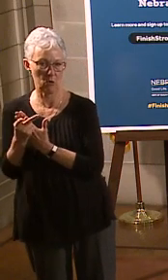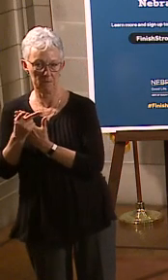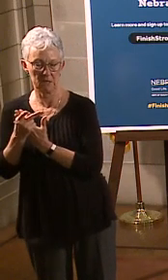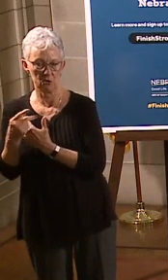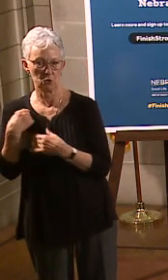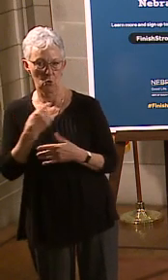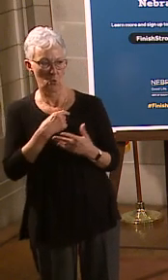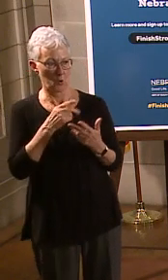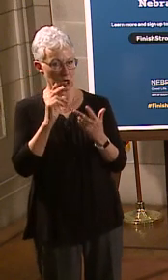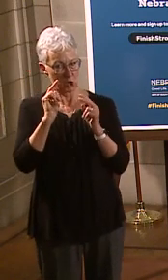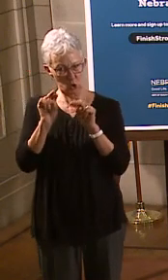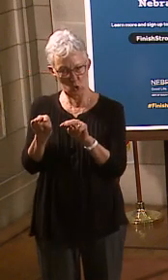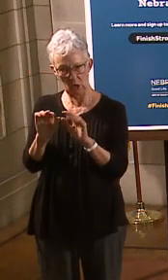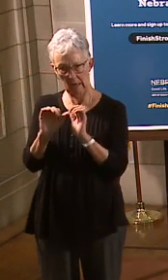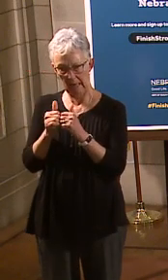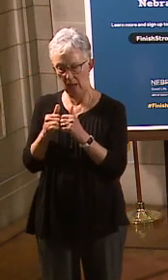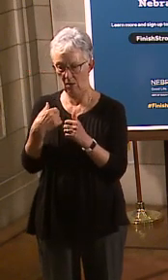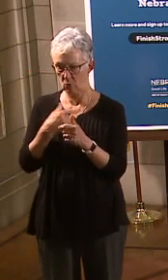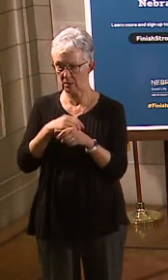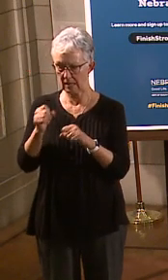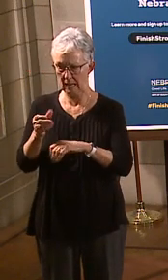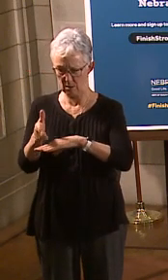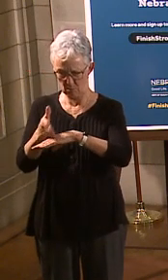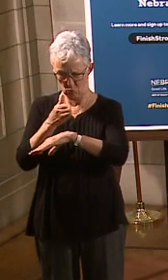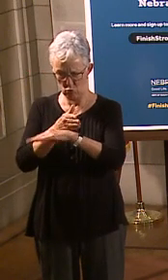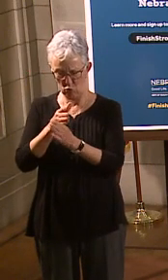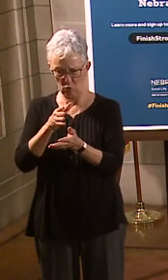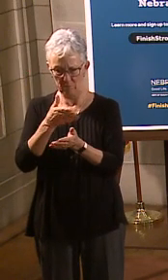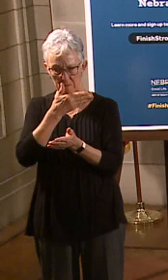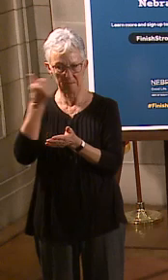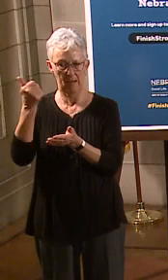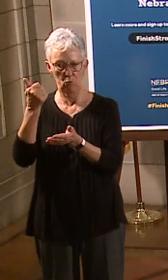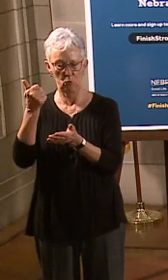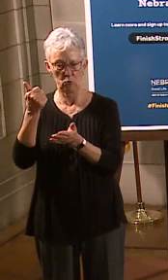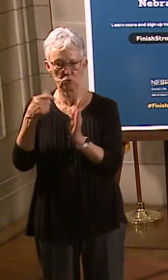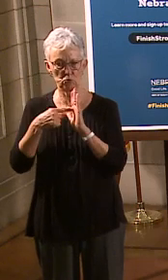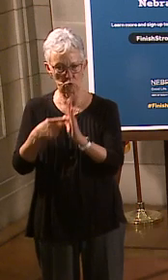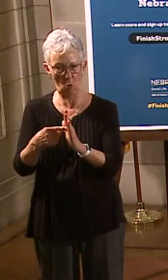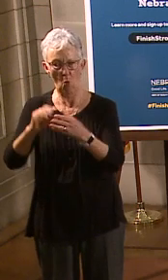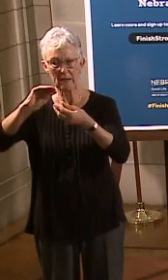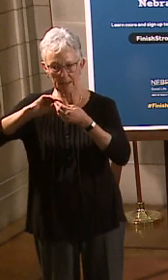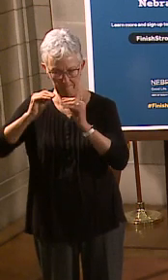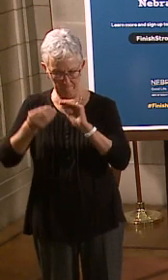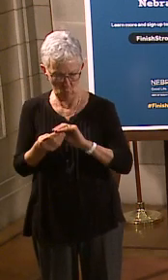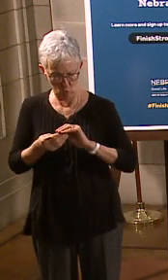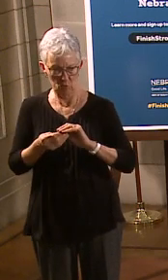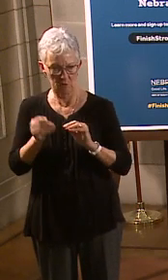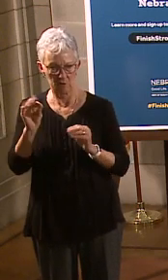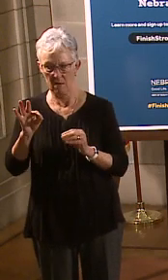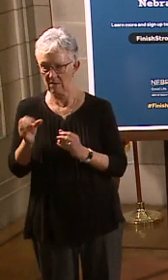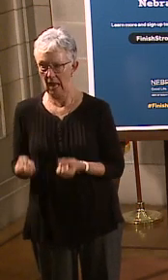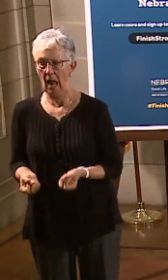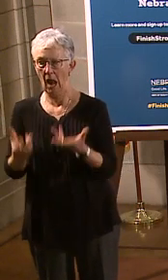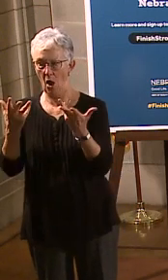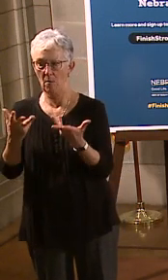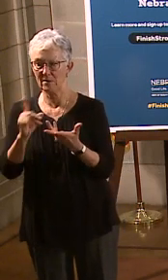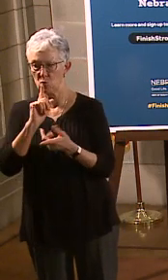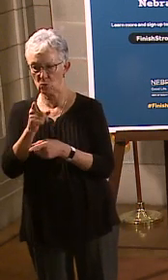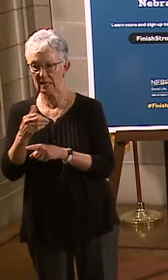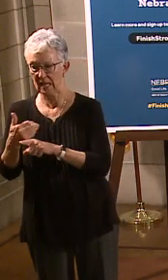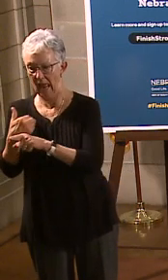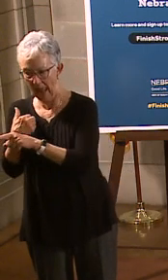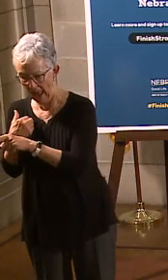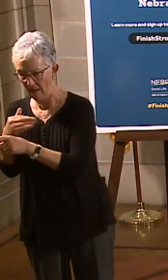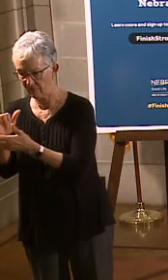looking right now how we can improve that reporting to be more accurate, reflecting that. So those doses are being used. It's just not